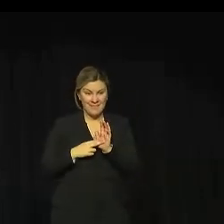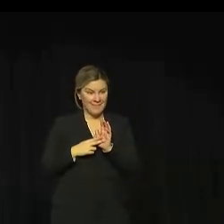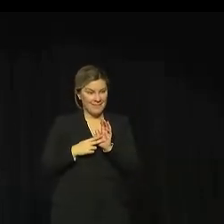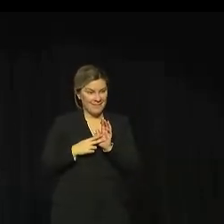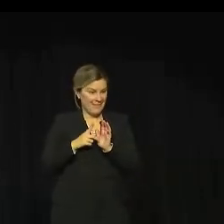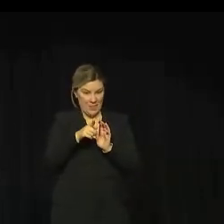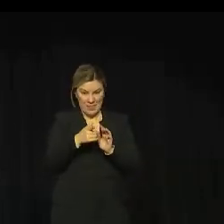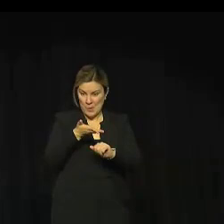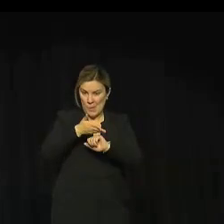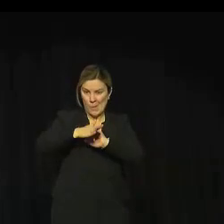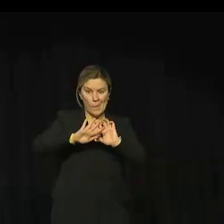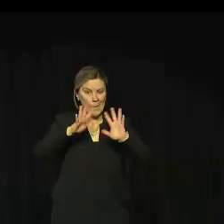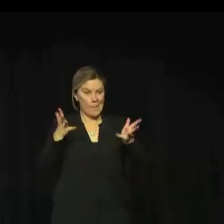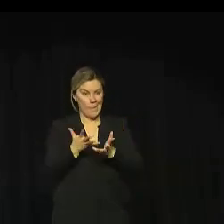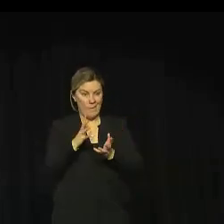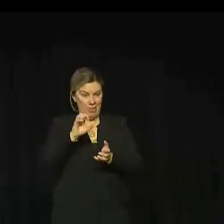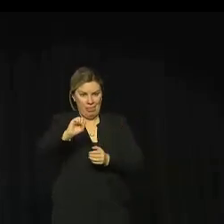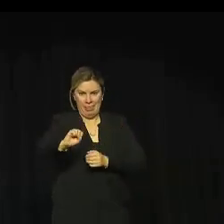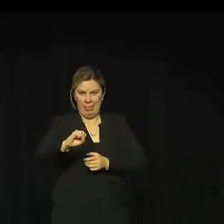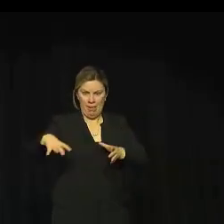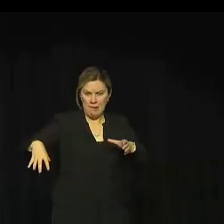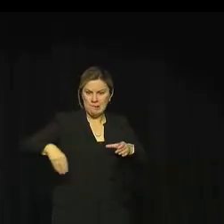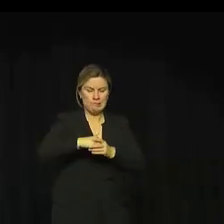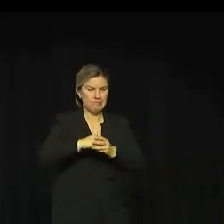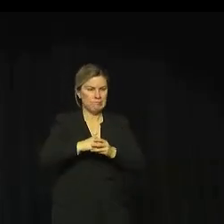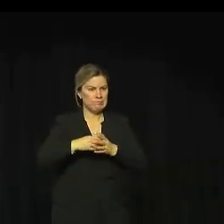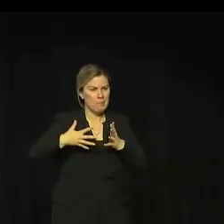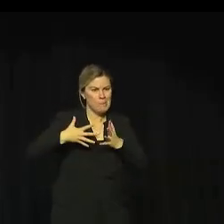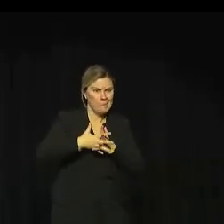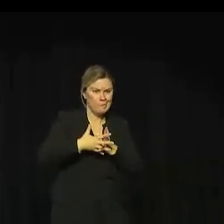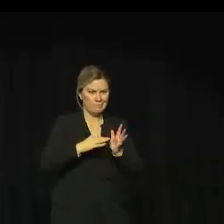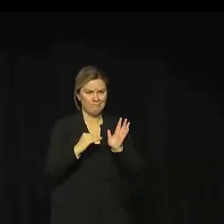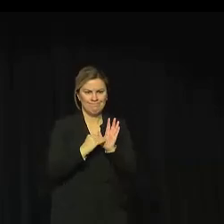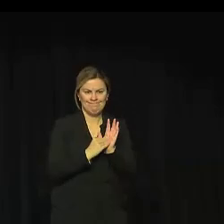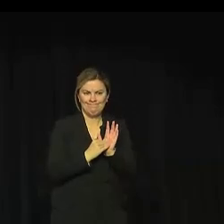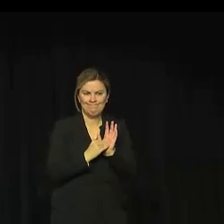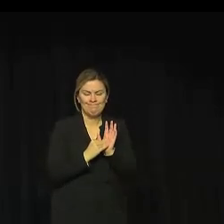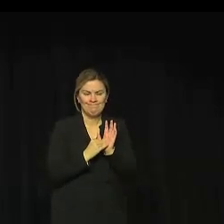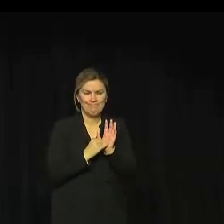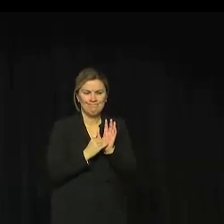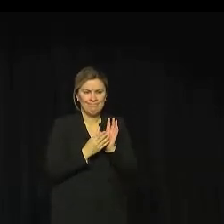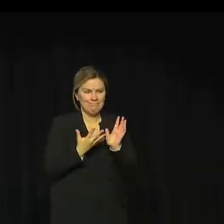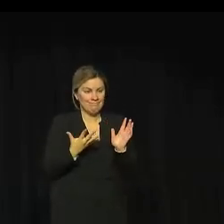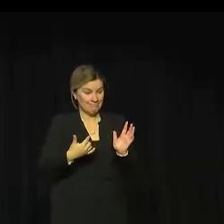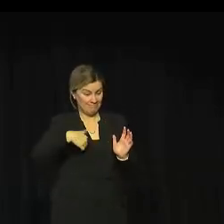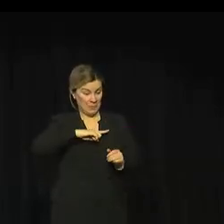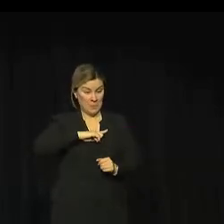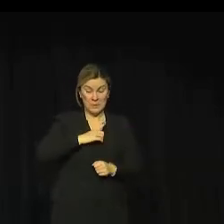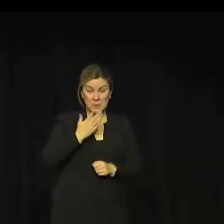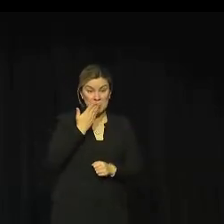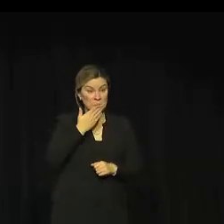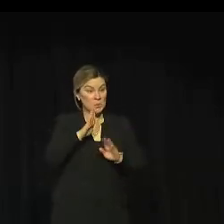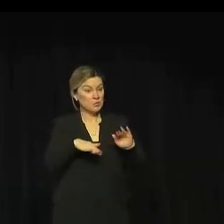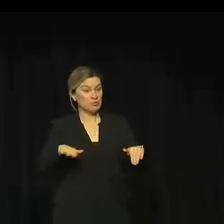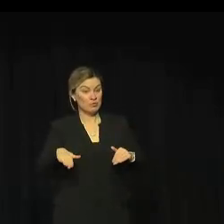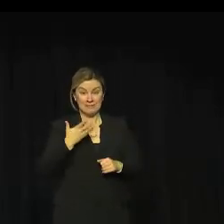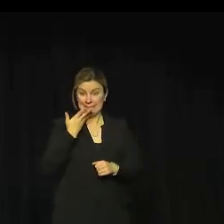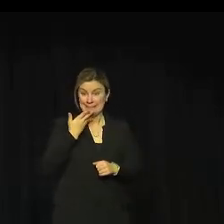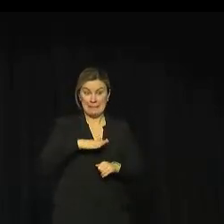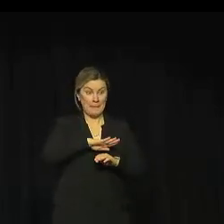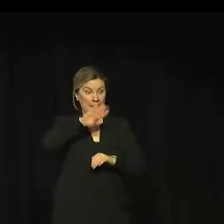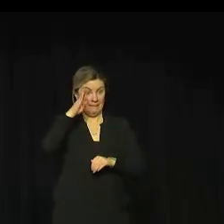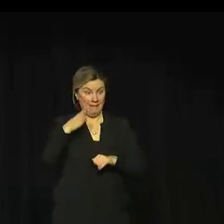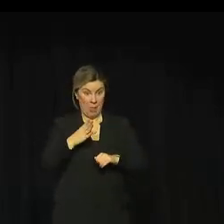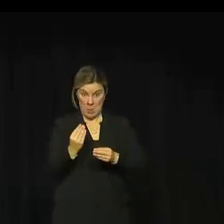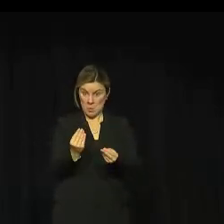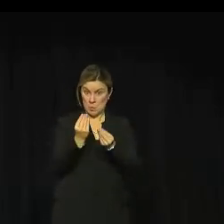New World. And we, the school children at the Summerhill class, were taught